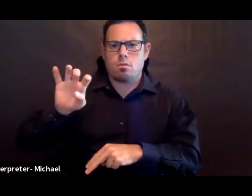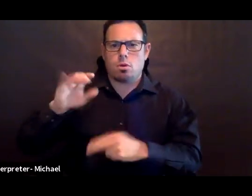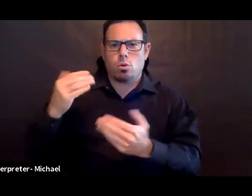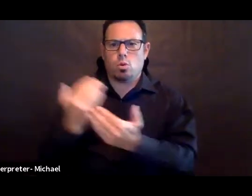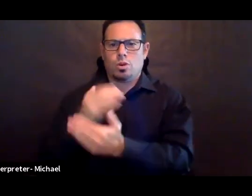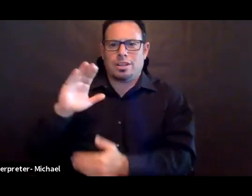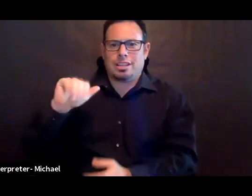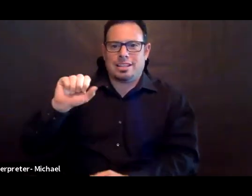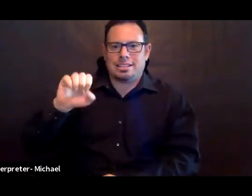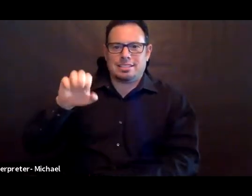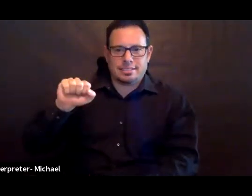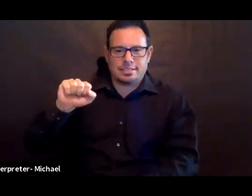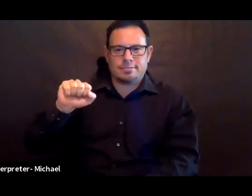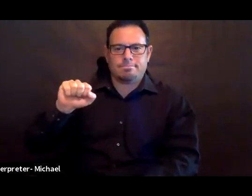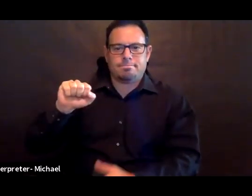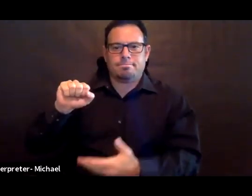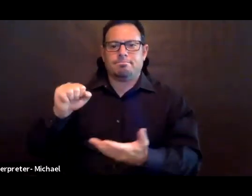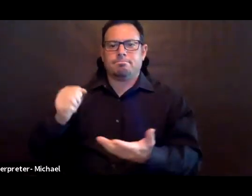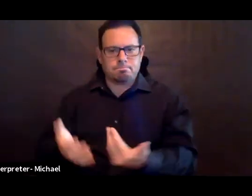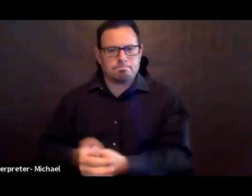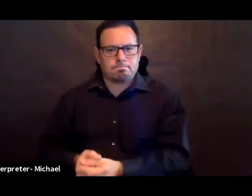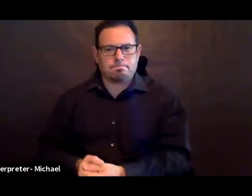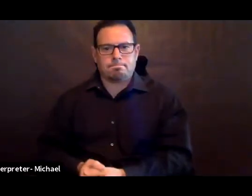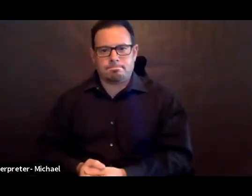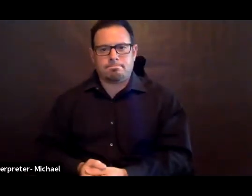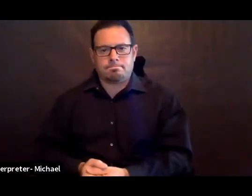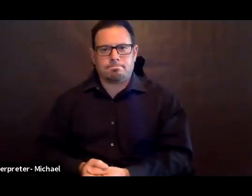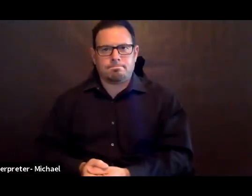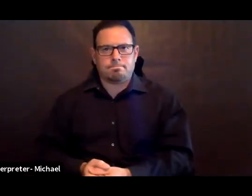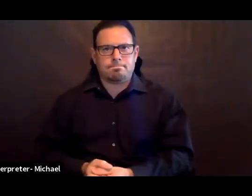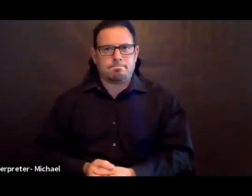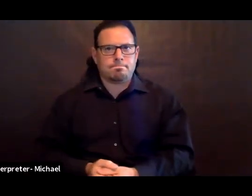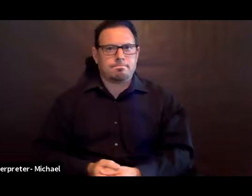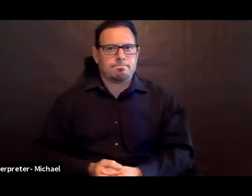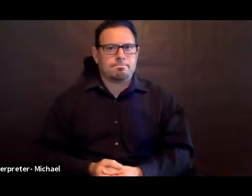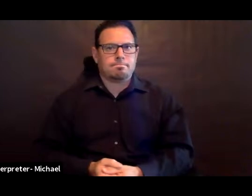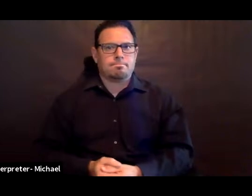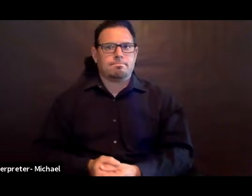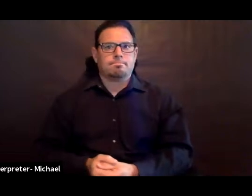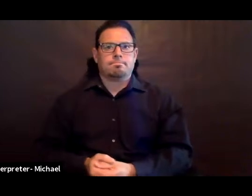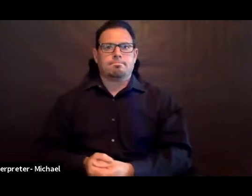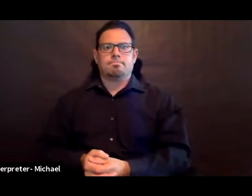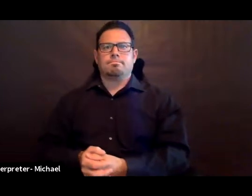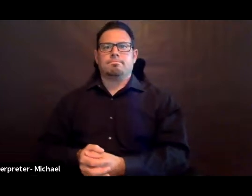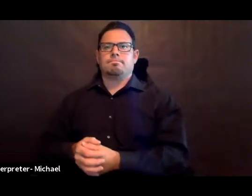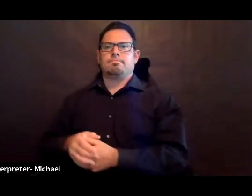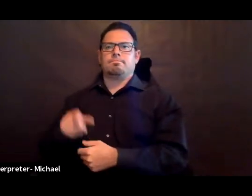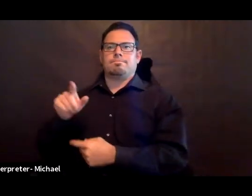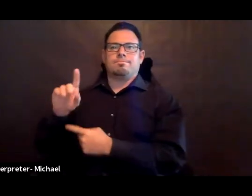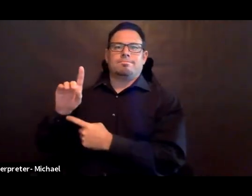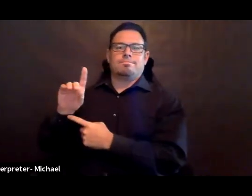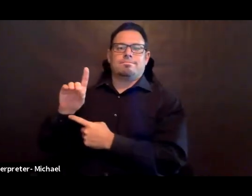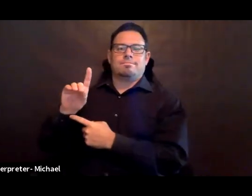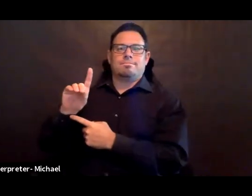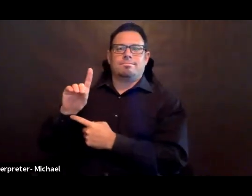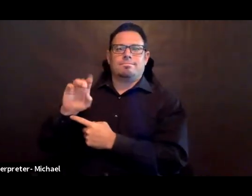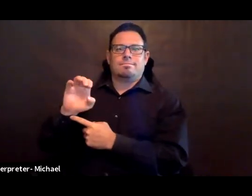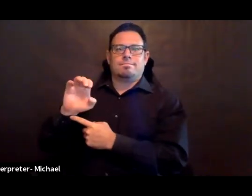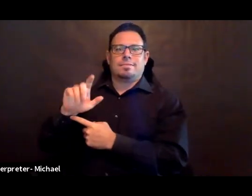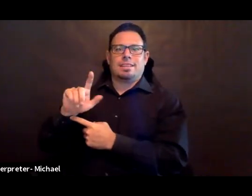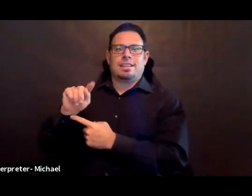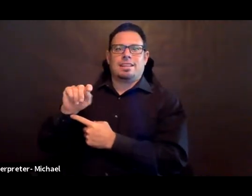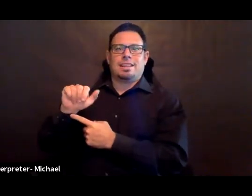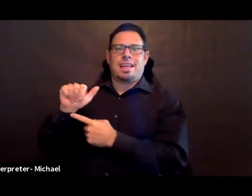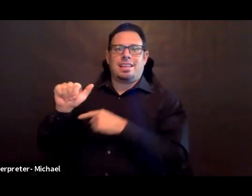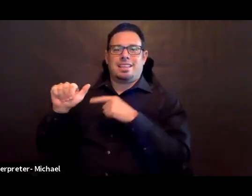is significantly more infectious than the original strain, has become the dominant version circulating in Minnesota as well